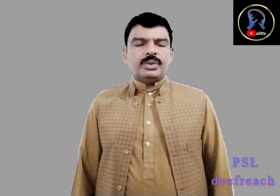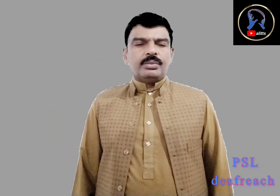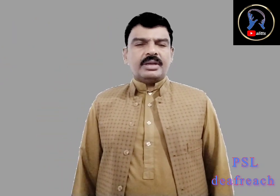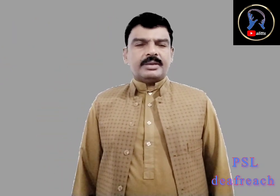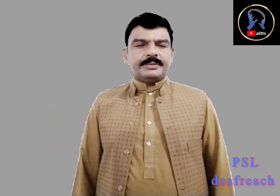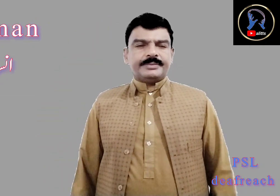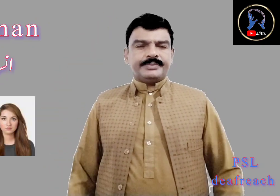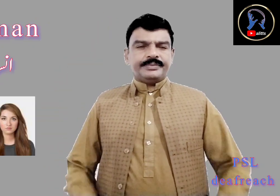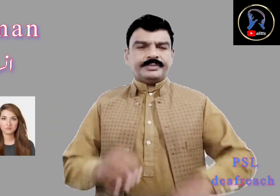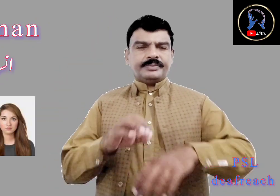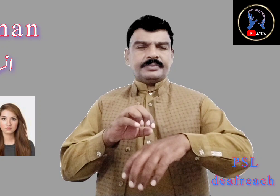human